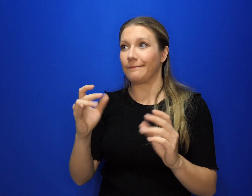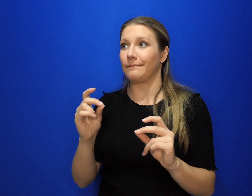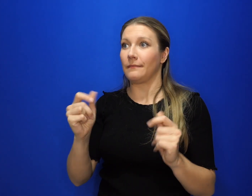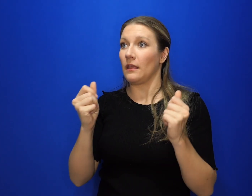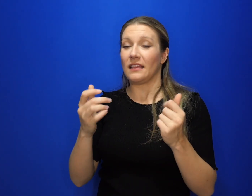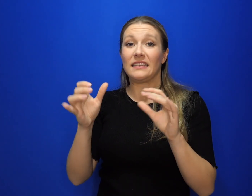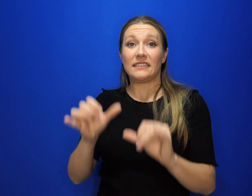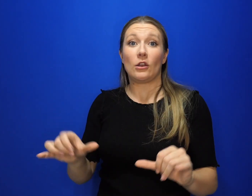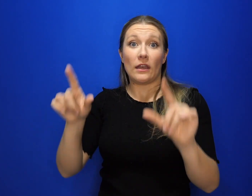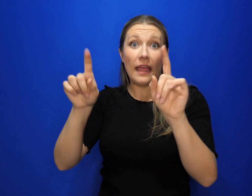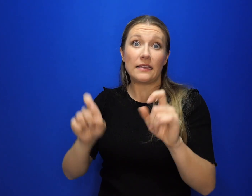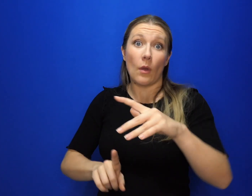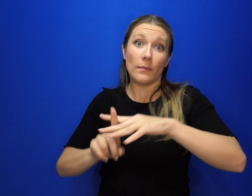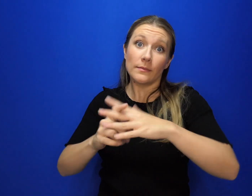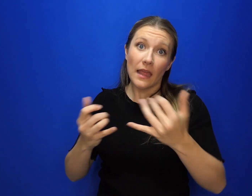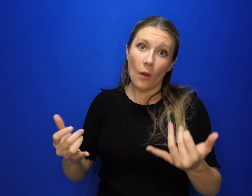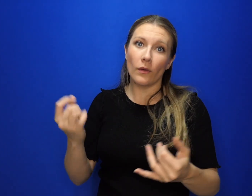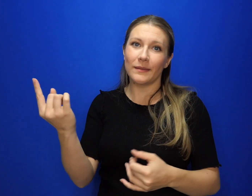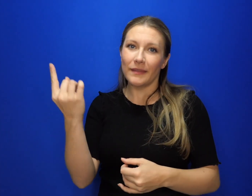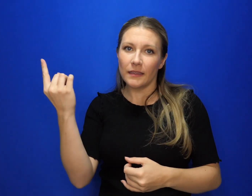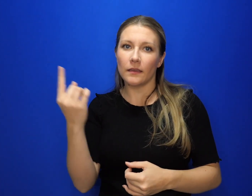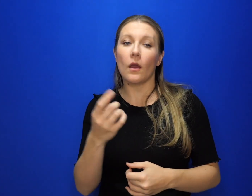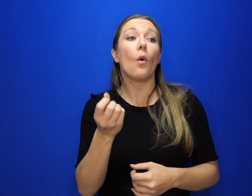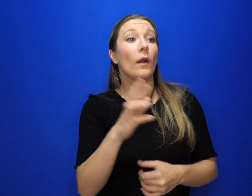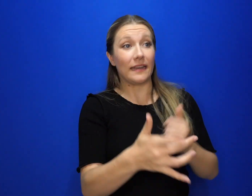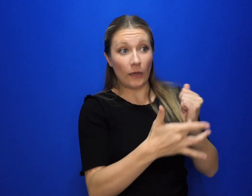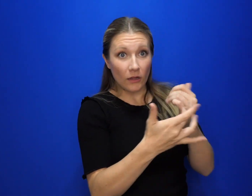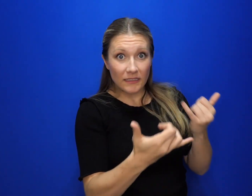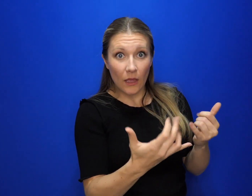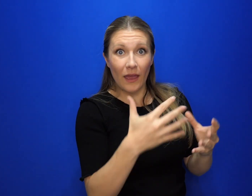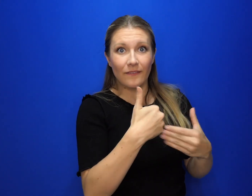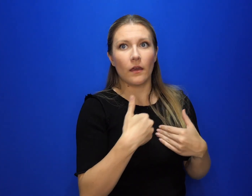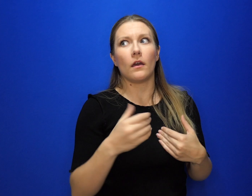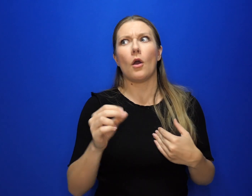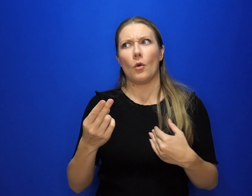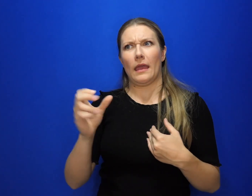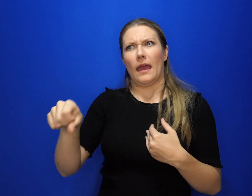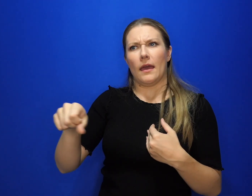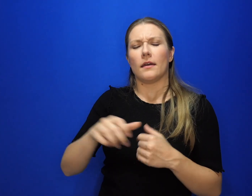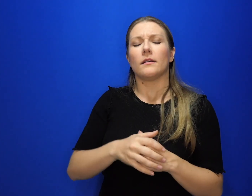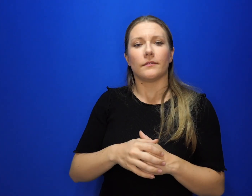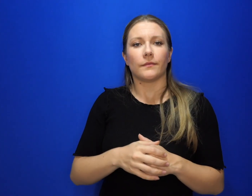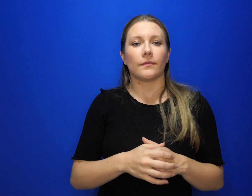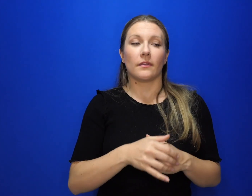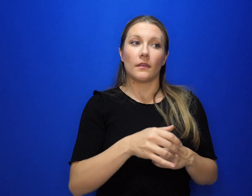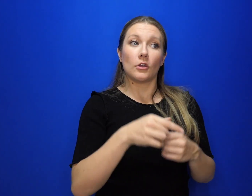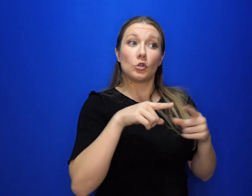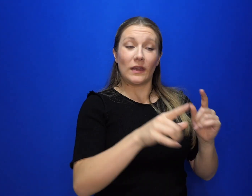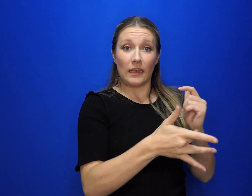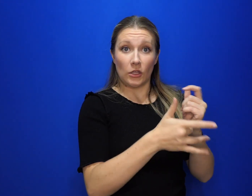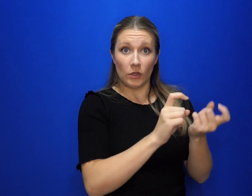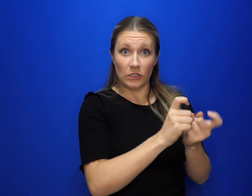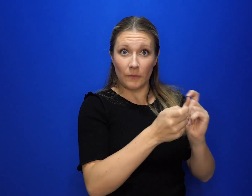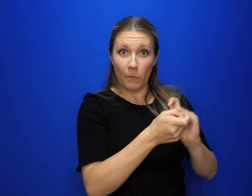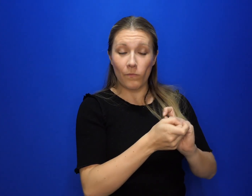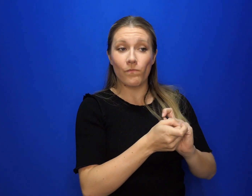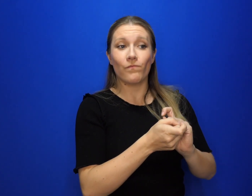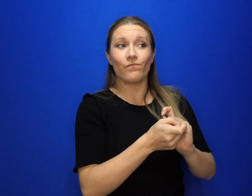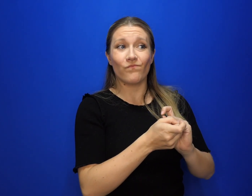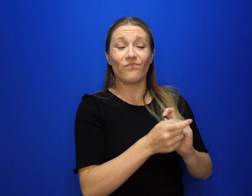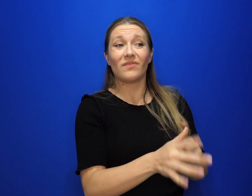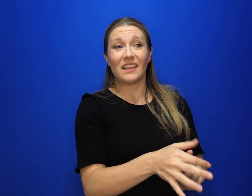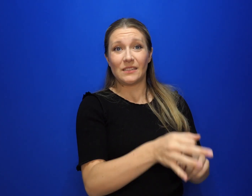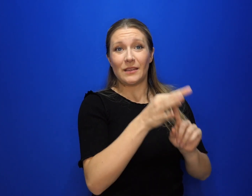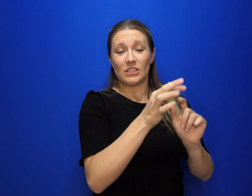like standardized testing. Or the technology that you now have. Right. Right. Oh my God. Yeah. I mean, as that changes and